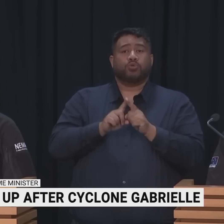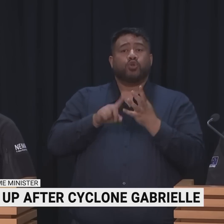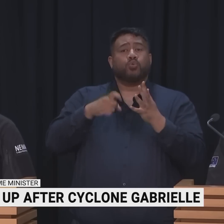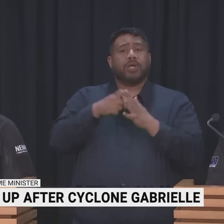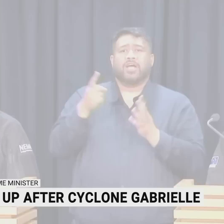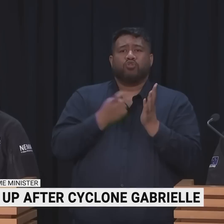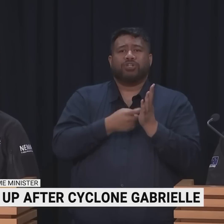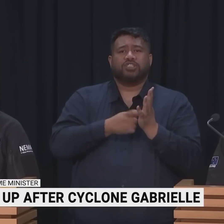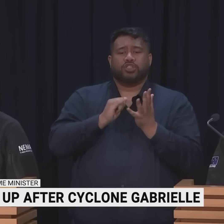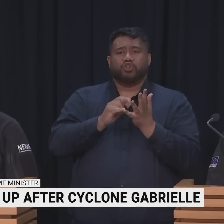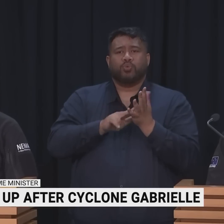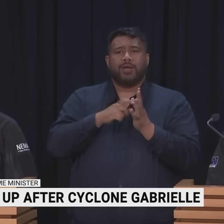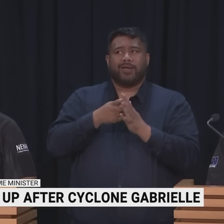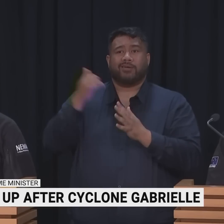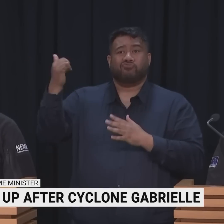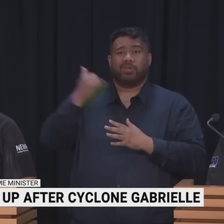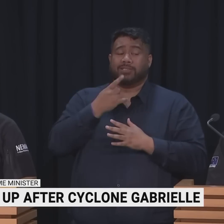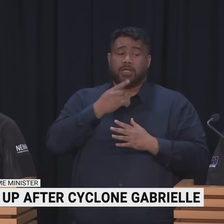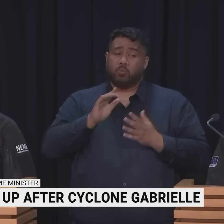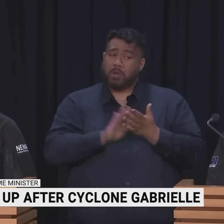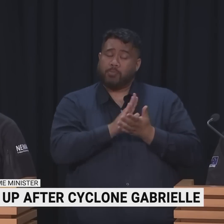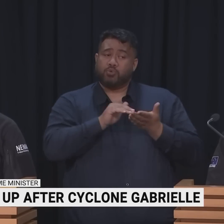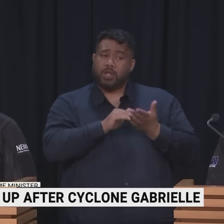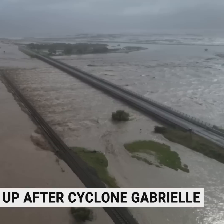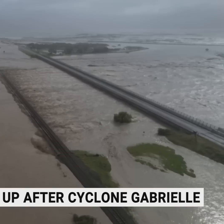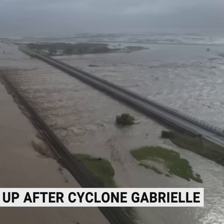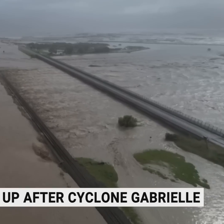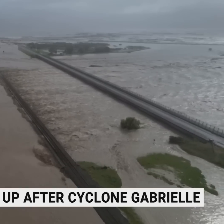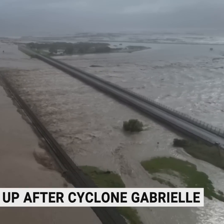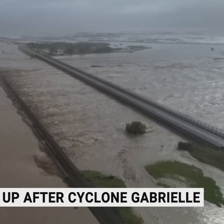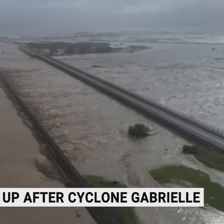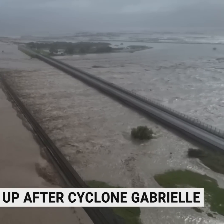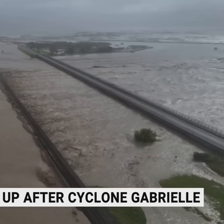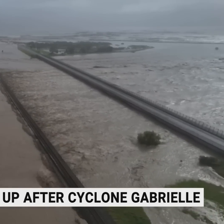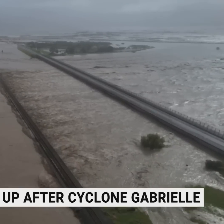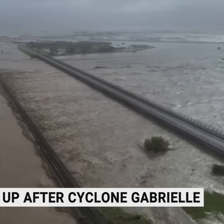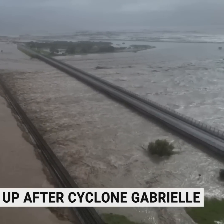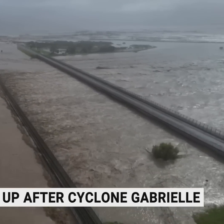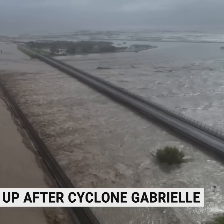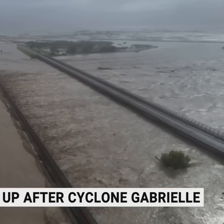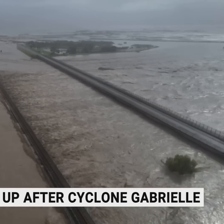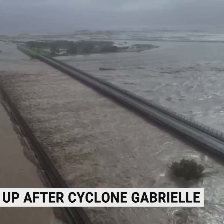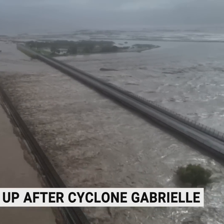UK Prime Minister, who's also offered the UK support and assistance. In Auckland, Jessica Maggio, Sky News.